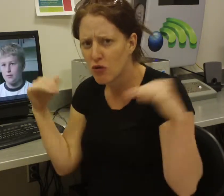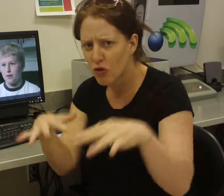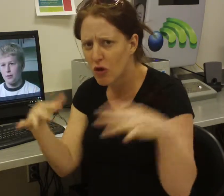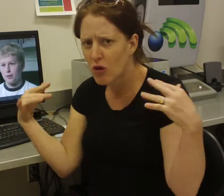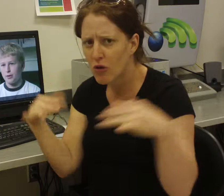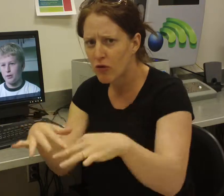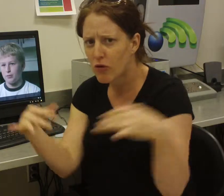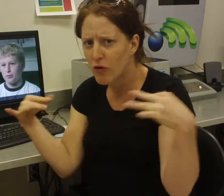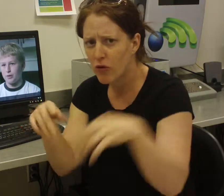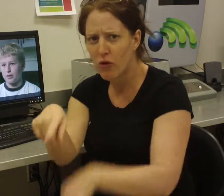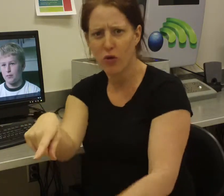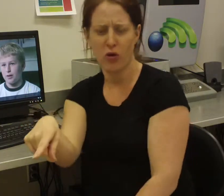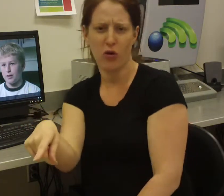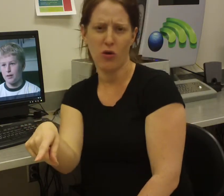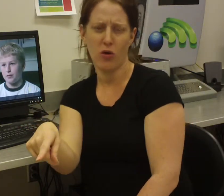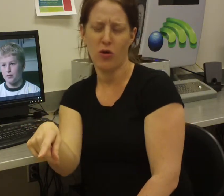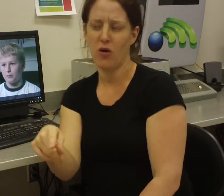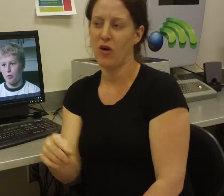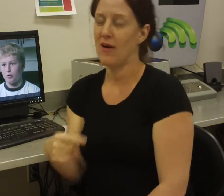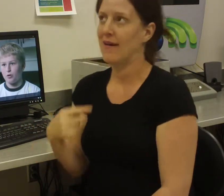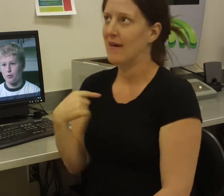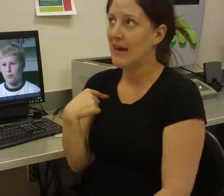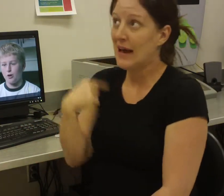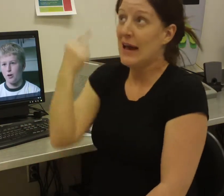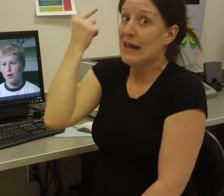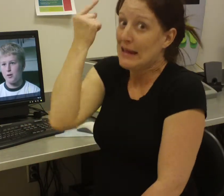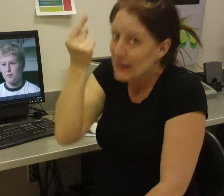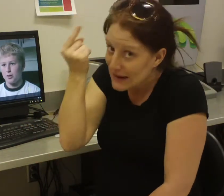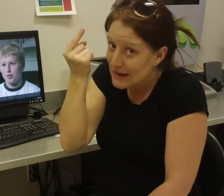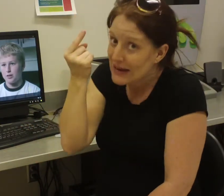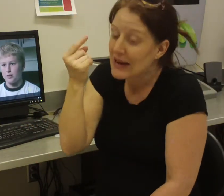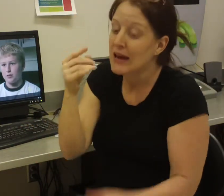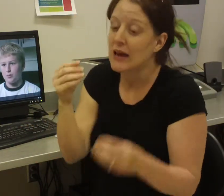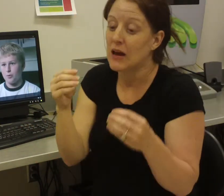I think we keep getting more ocean water because